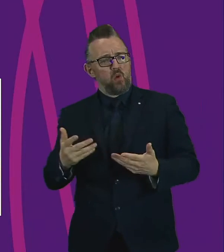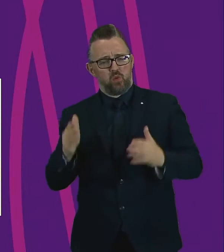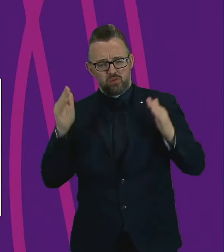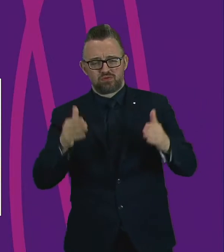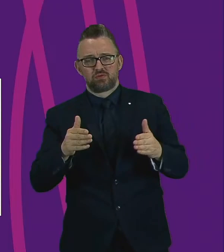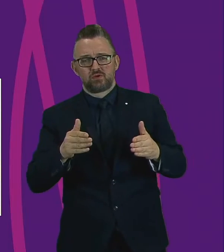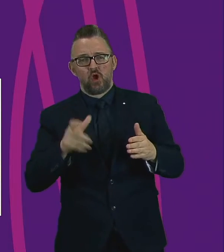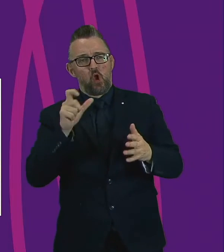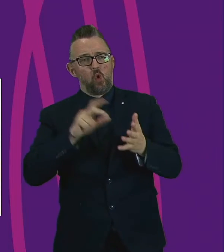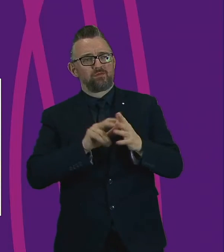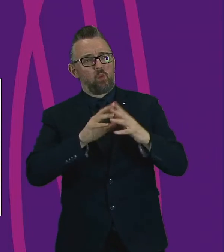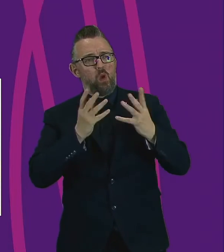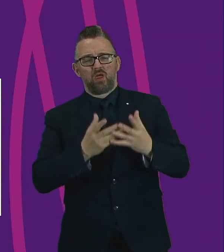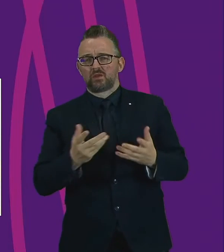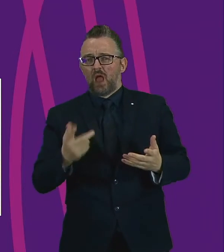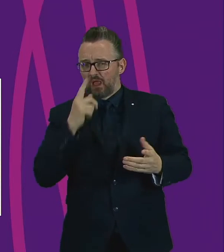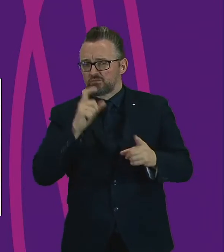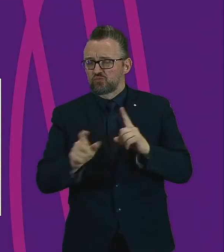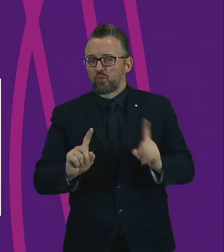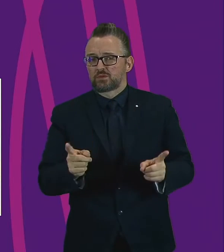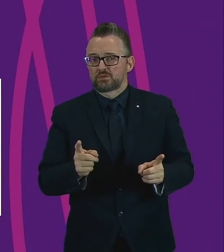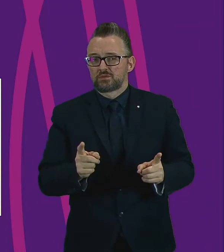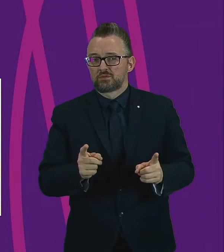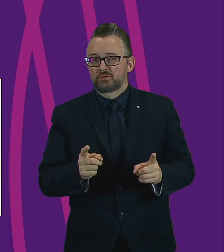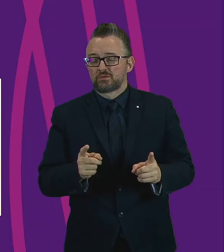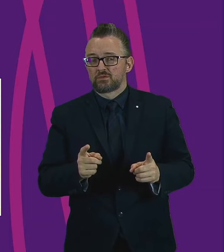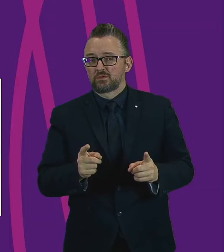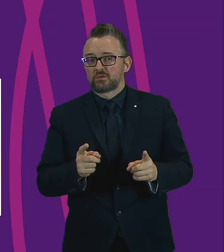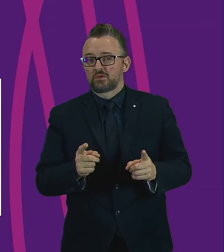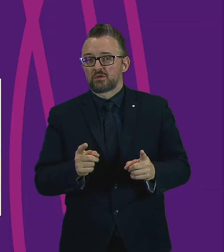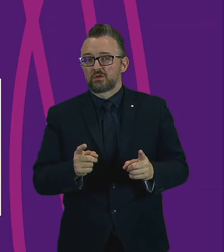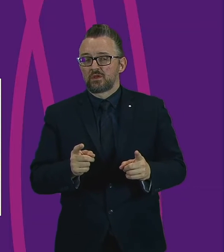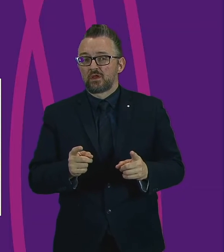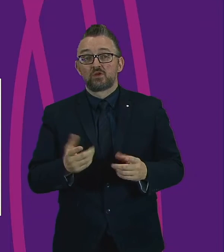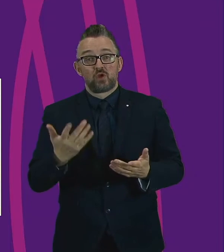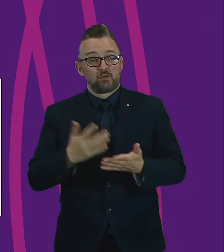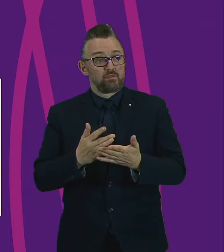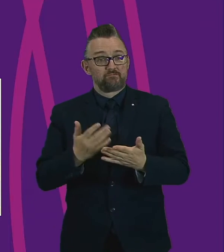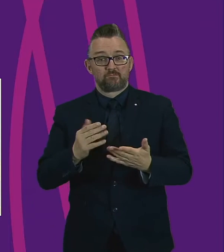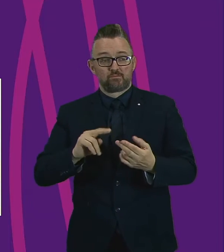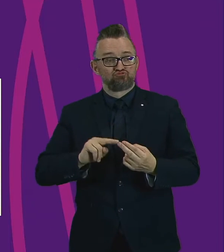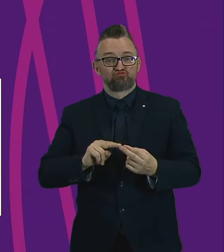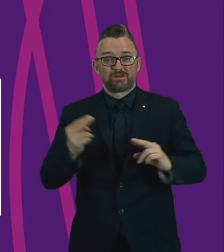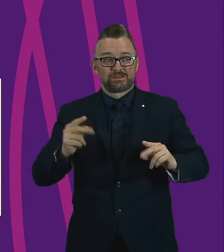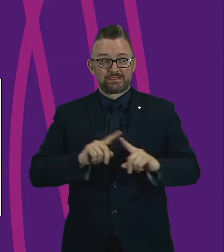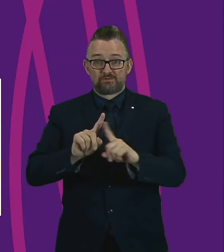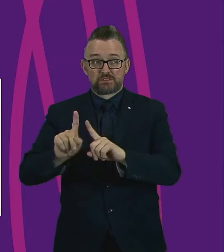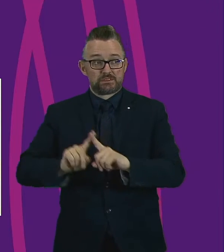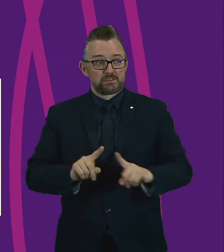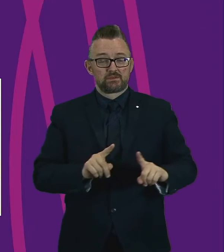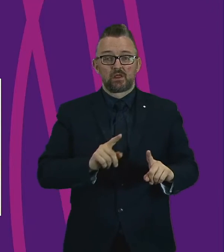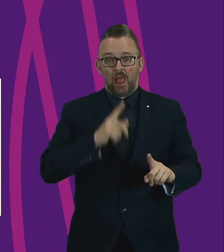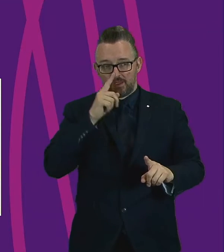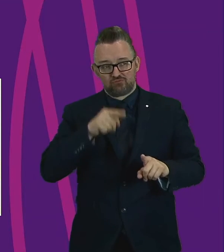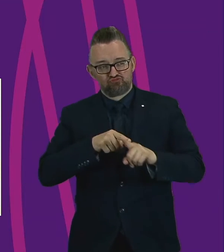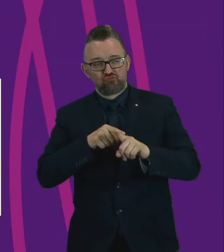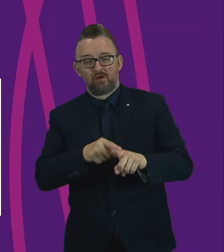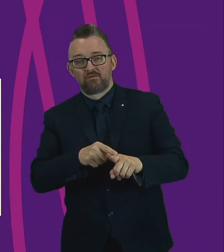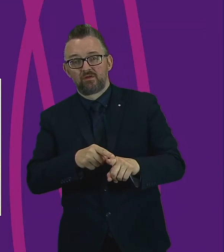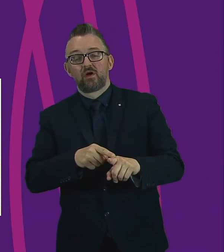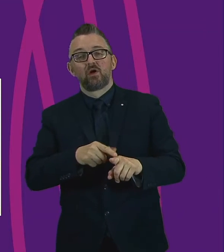the COVID world? Are there genetic differences that drive different outcomes? We know that's the case for many